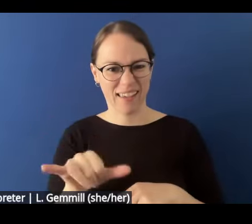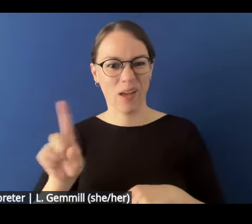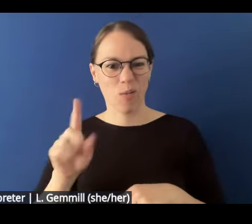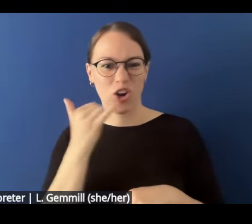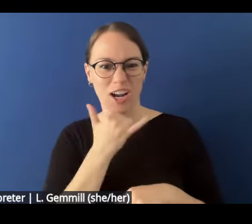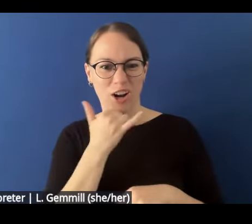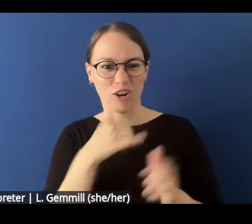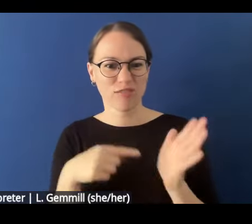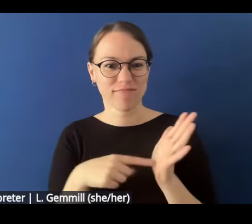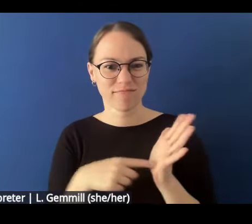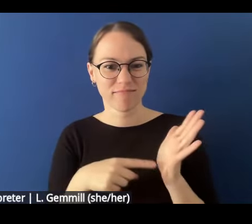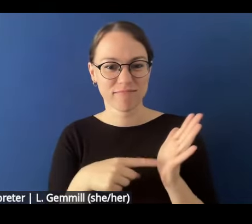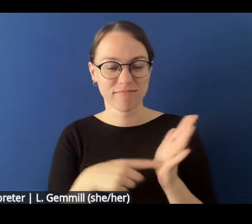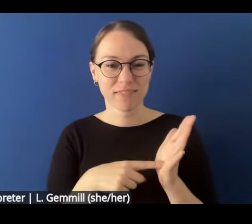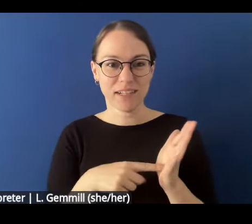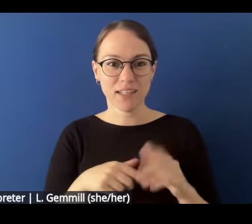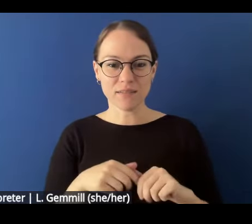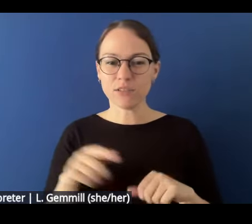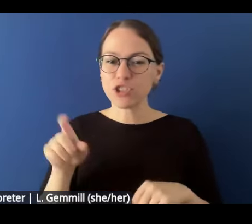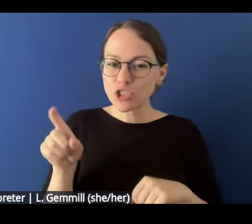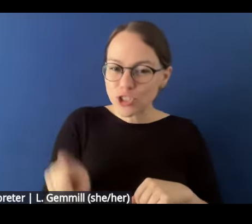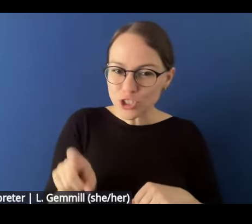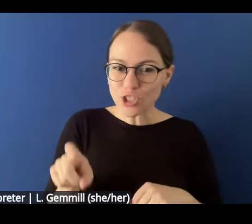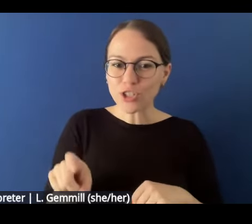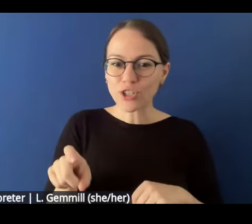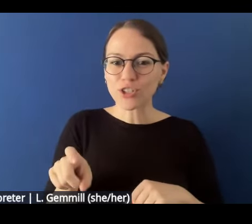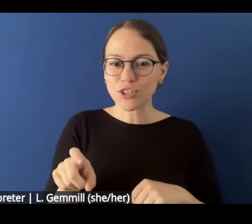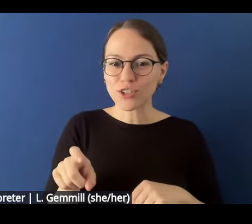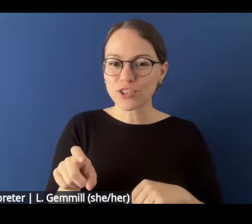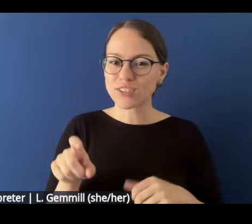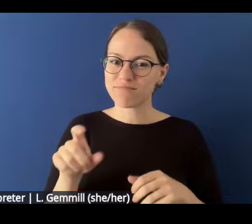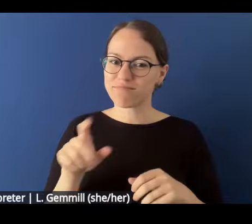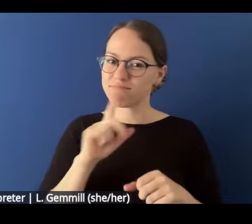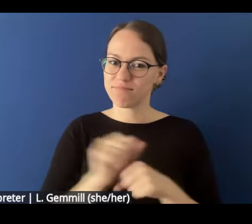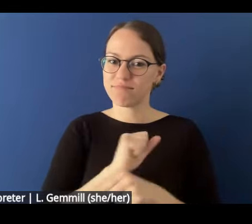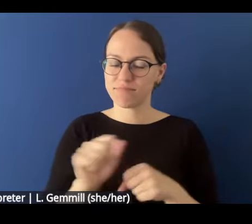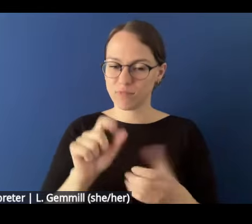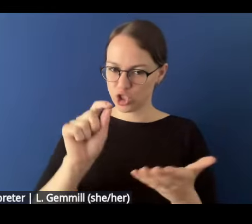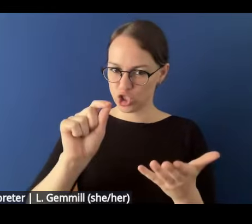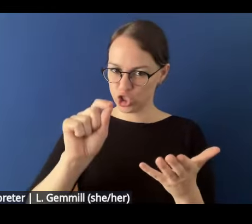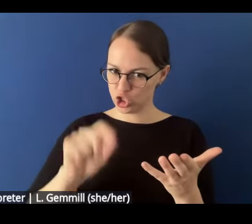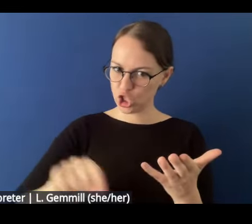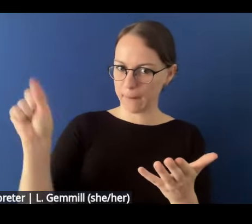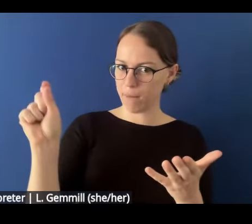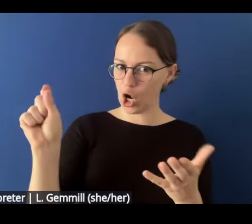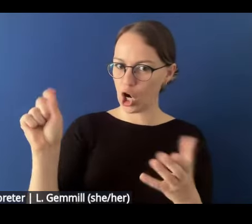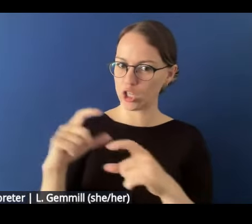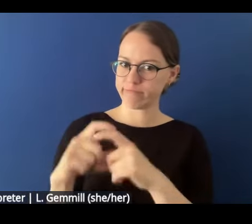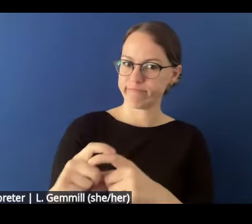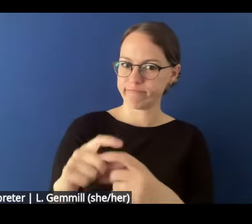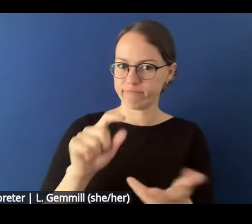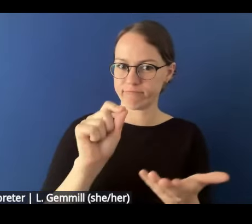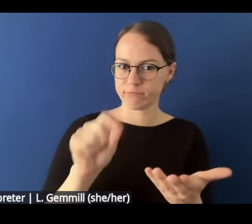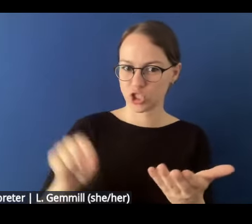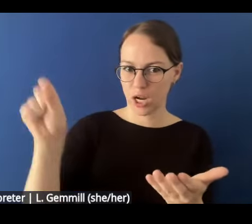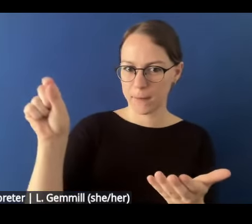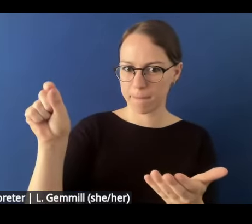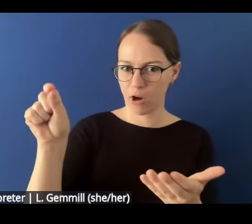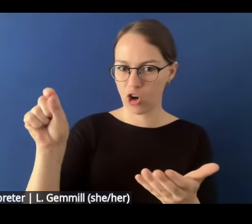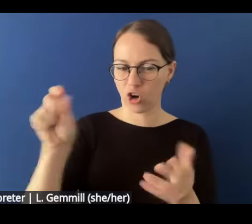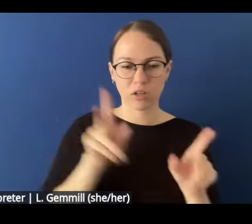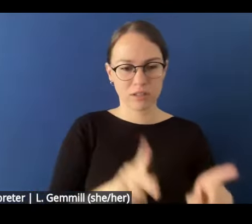I think the intent is that there actually be an actual check marks, as is the case in the manual for